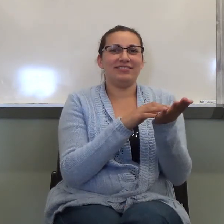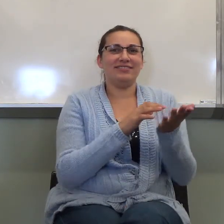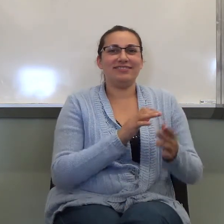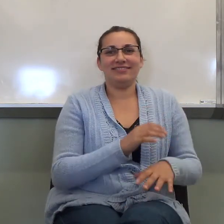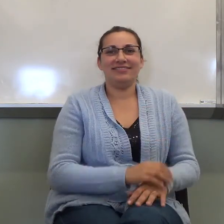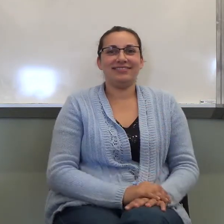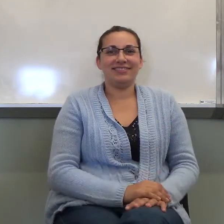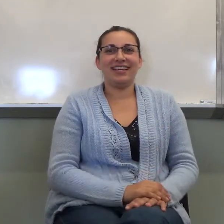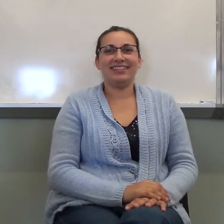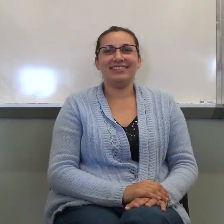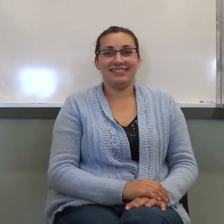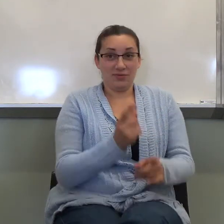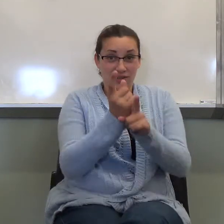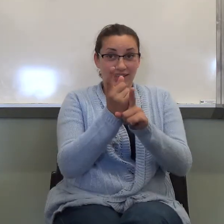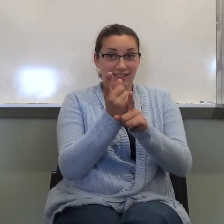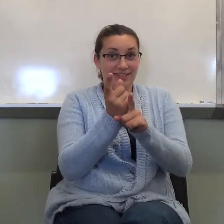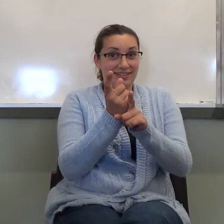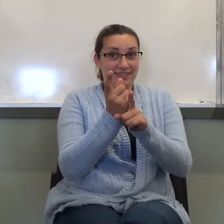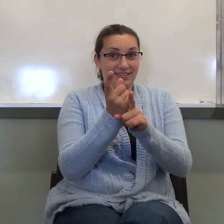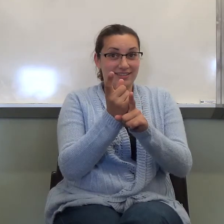2.08. Yeah. Okay.